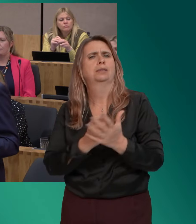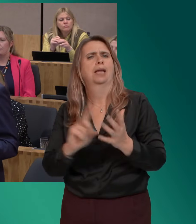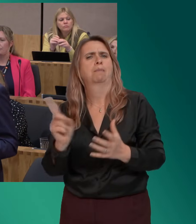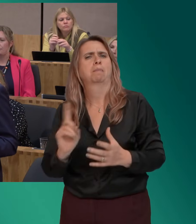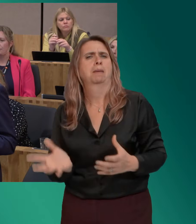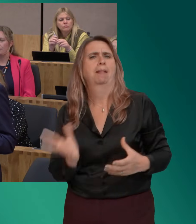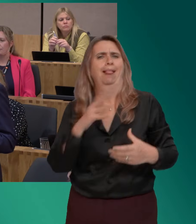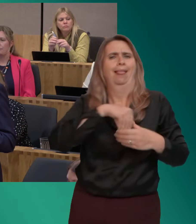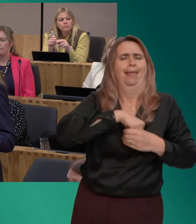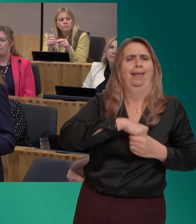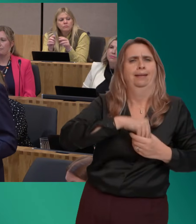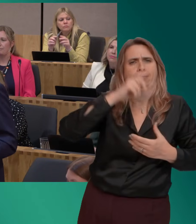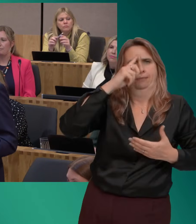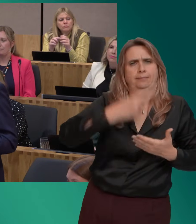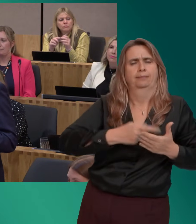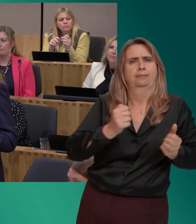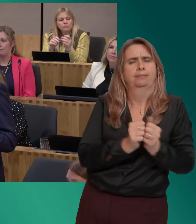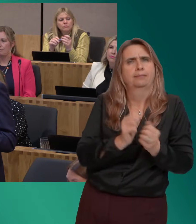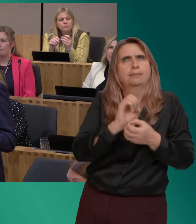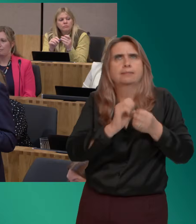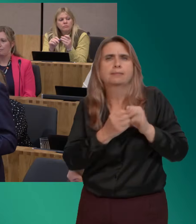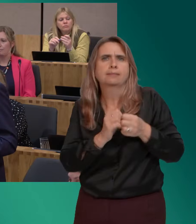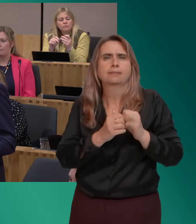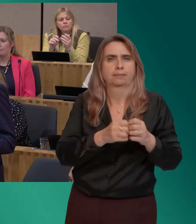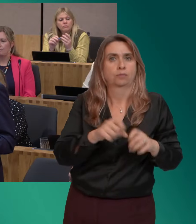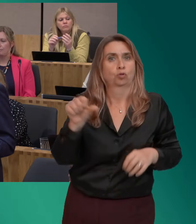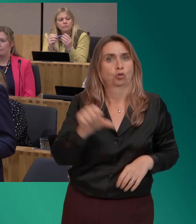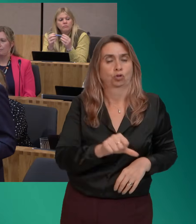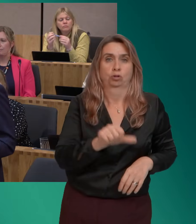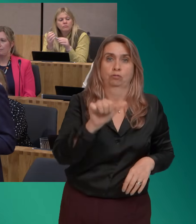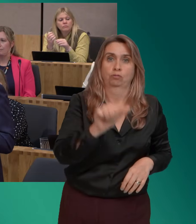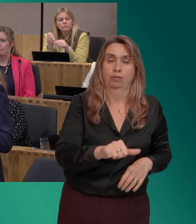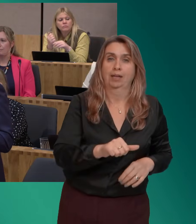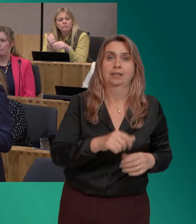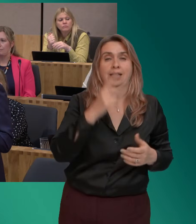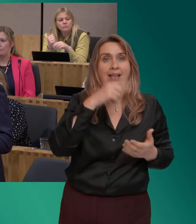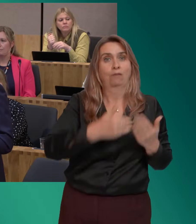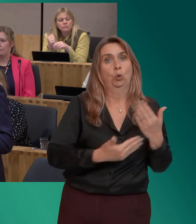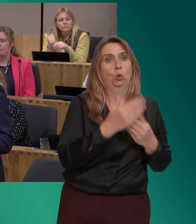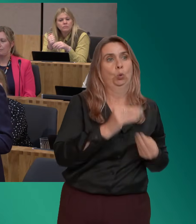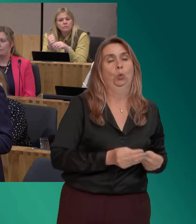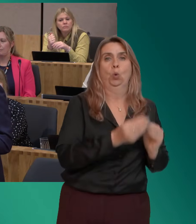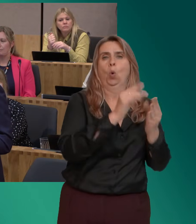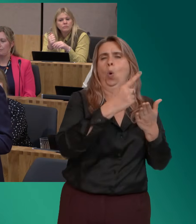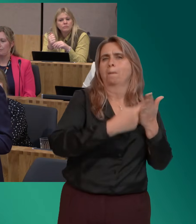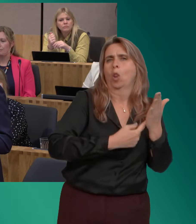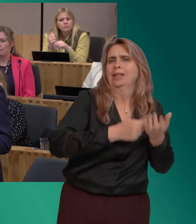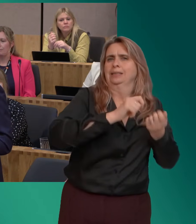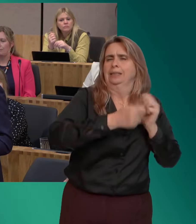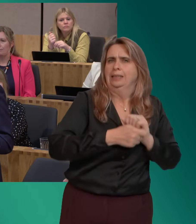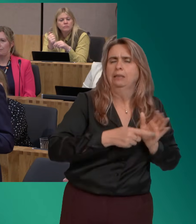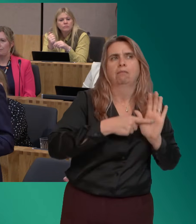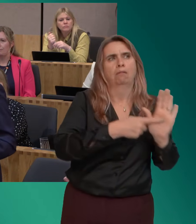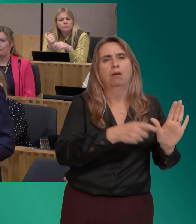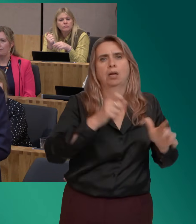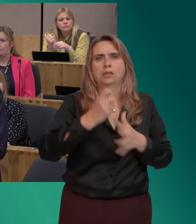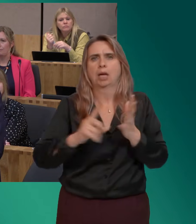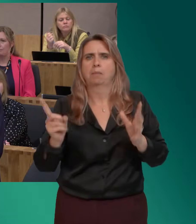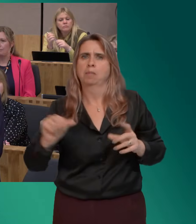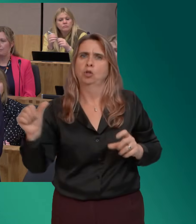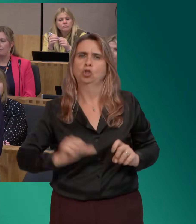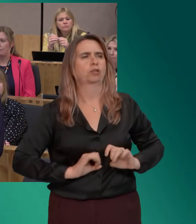people in formulating and in enforcing policy, and I'll end by saying that I absolutely, of